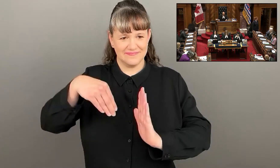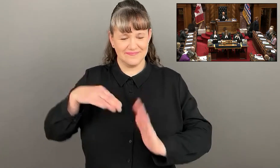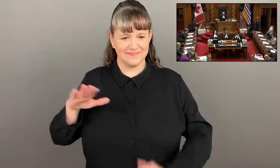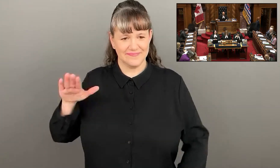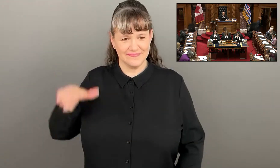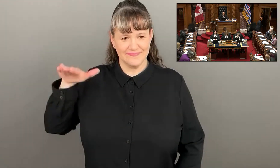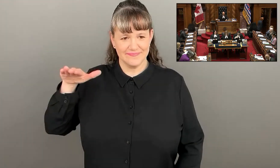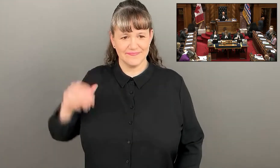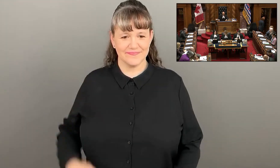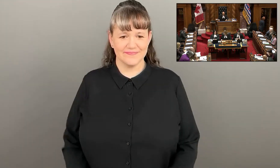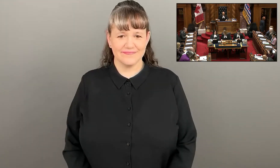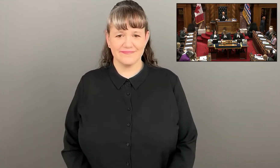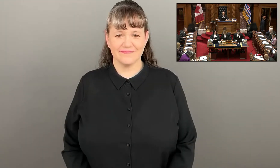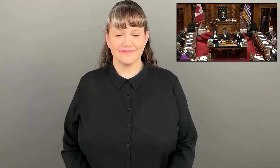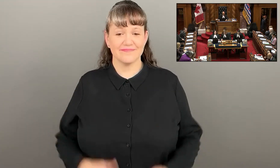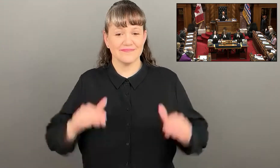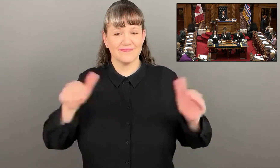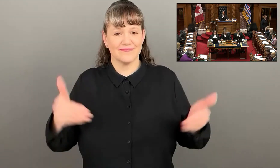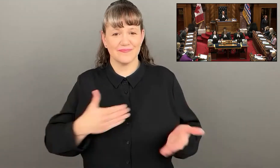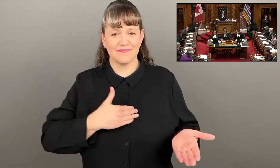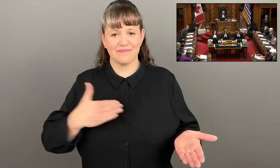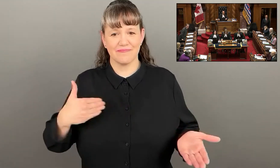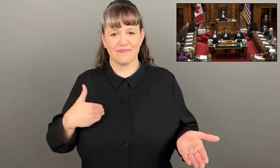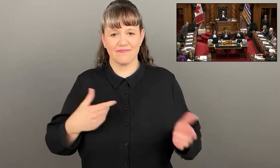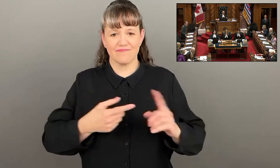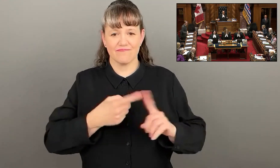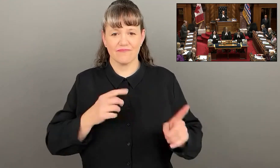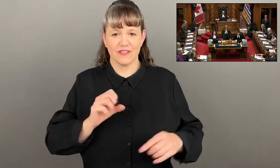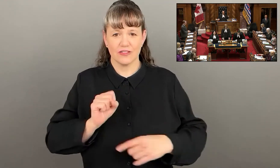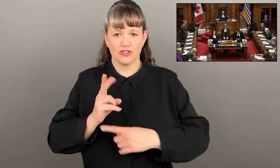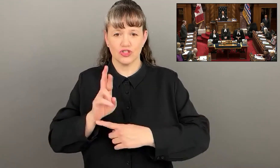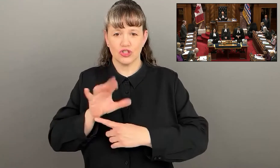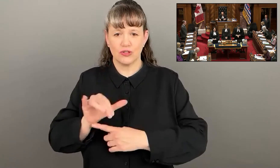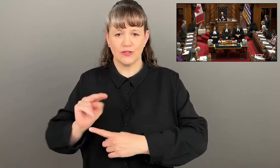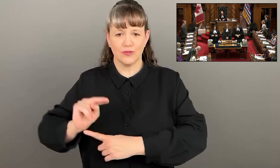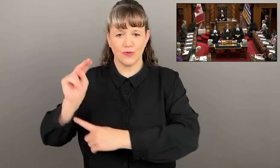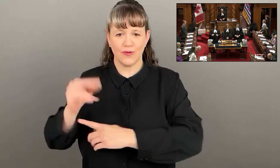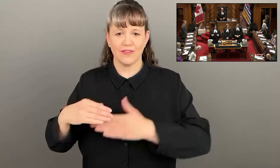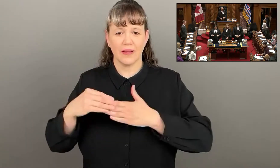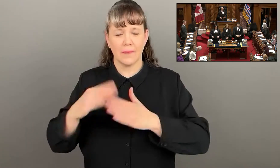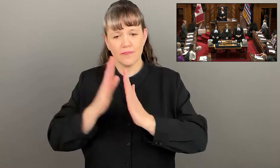I invite the member for Surrey North to lead the House in prayer or reflection.